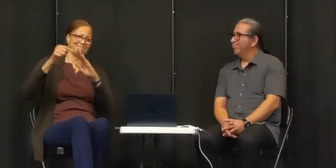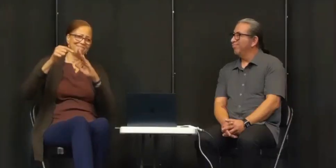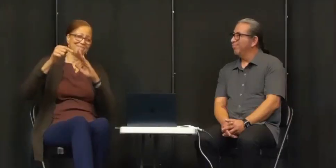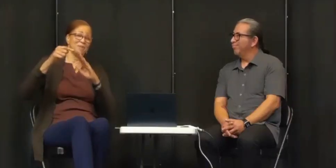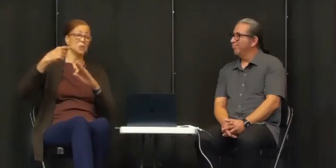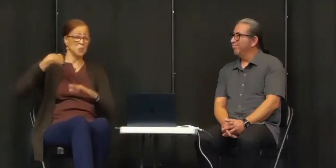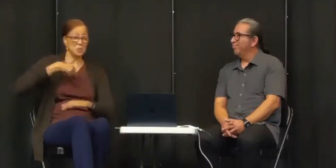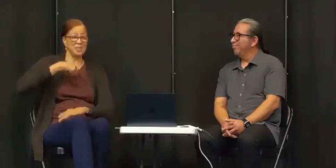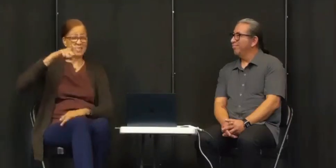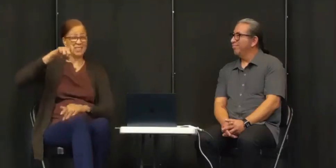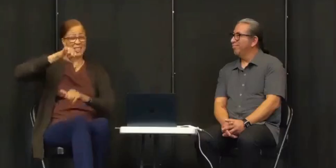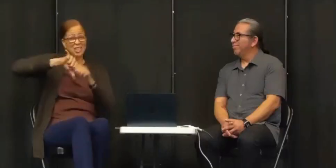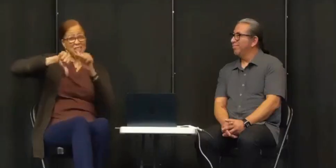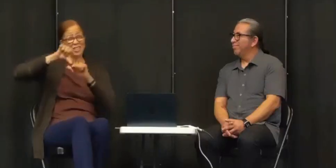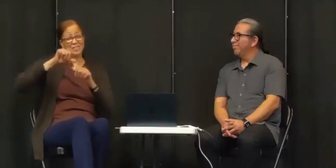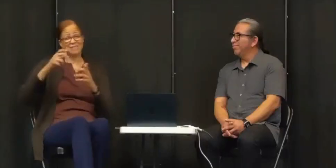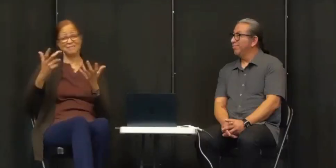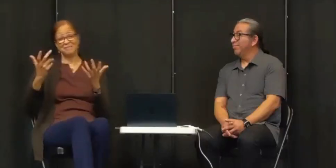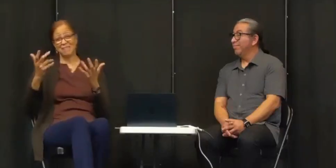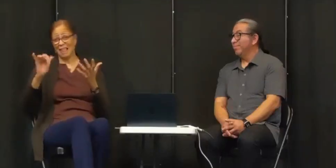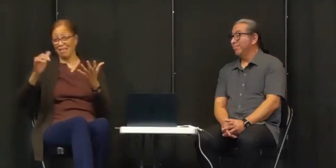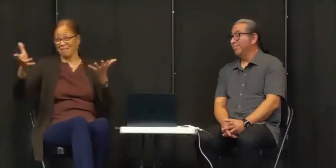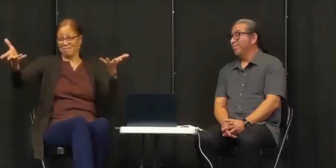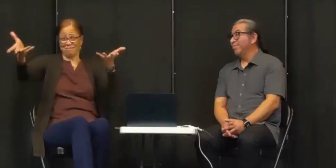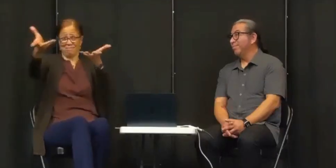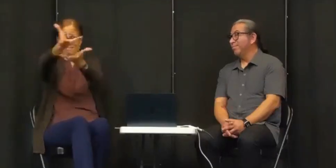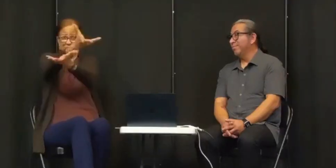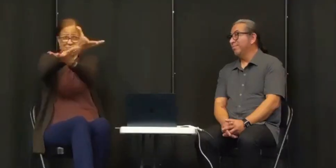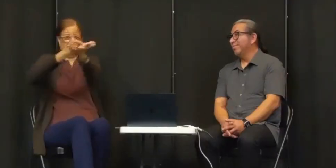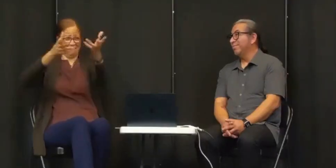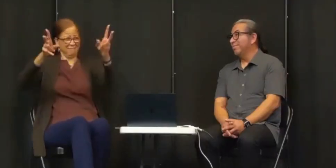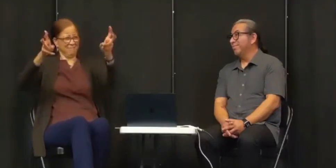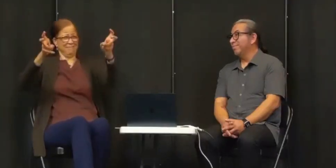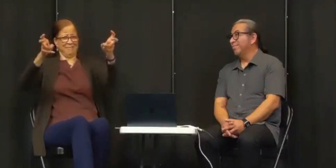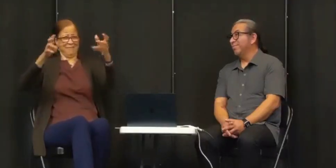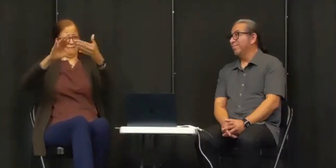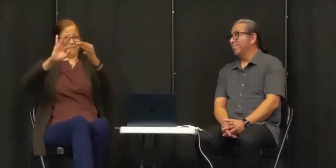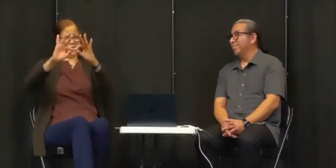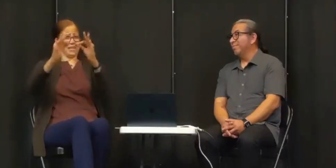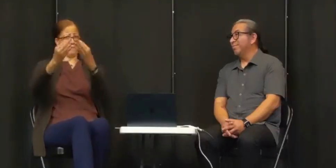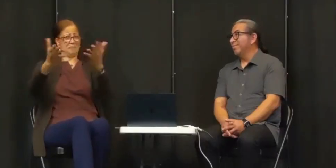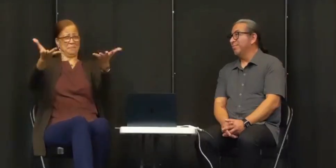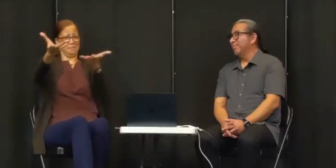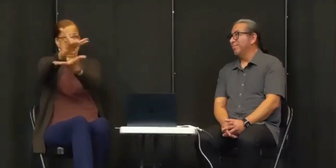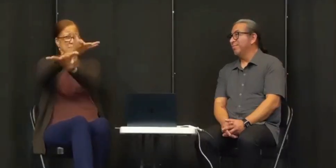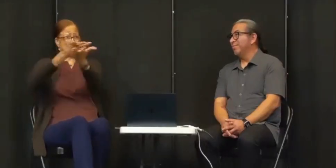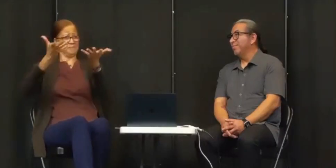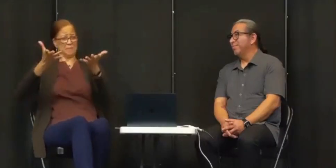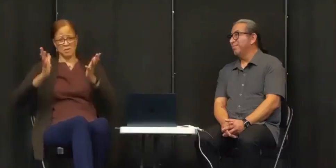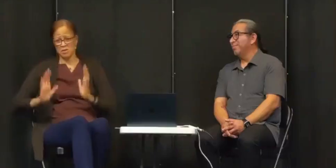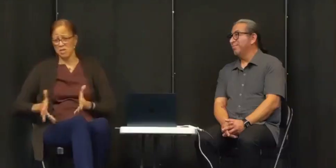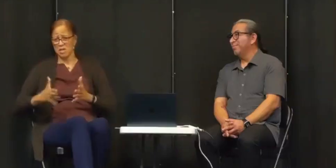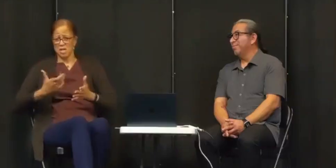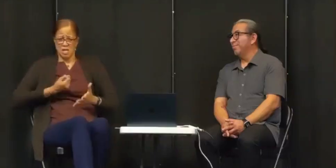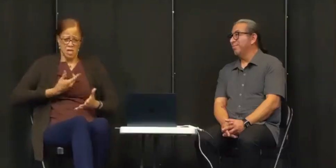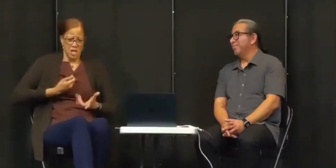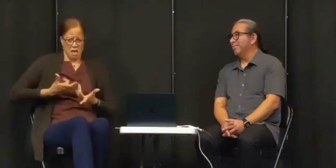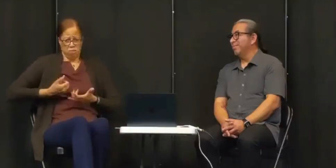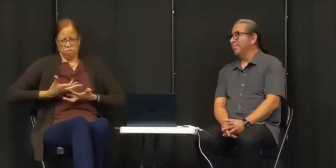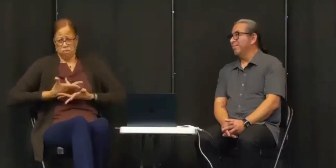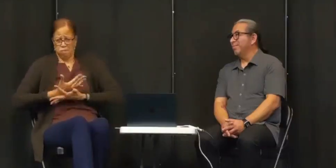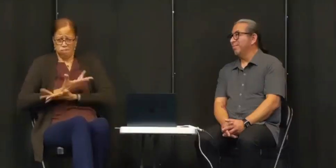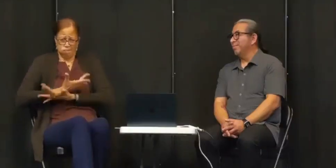be our community, right? We need each other. Like all of us here, and everyone online, we're all a family